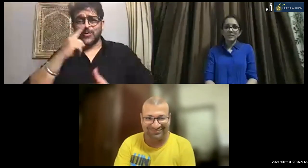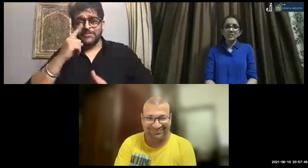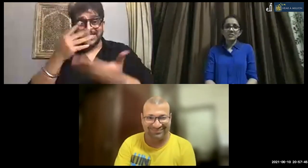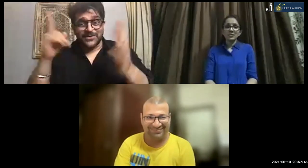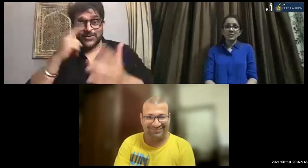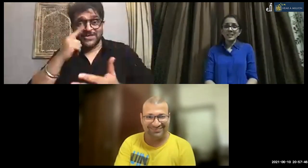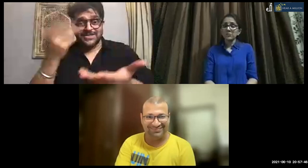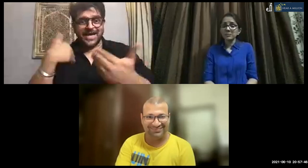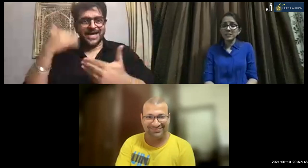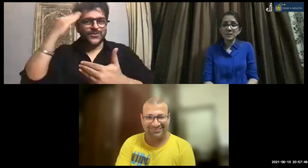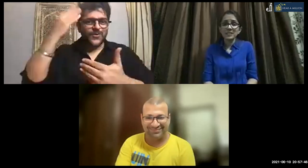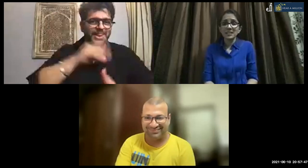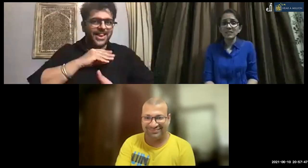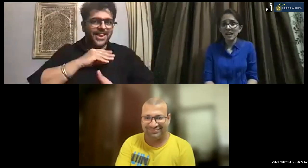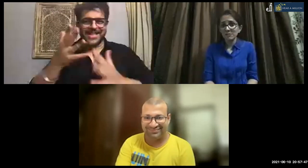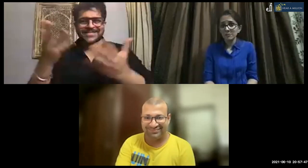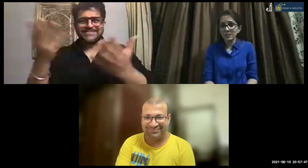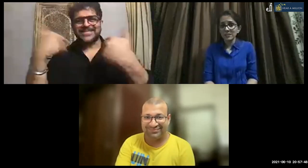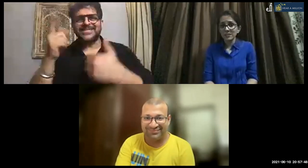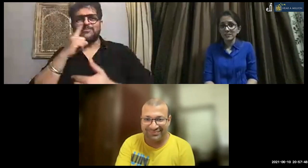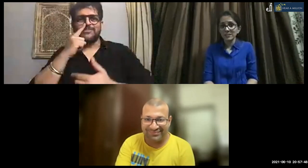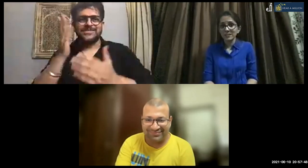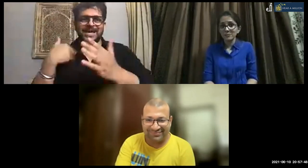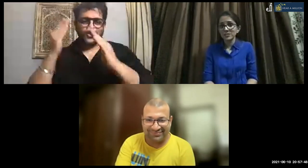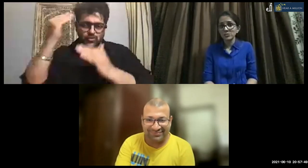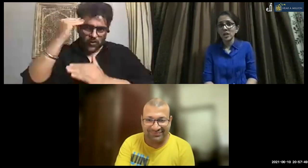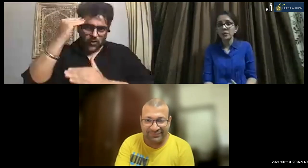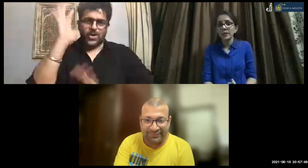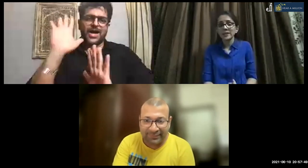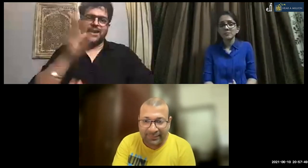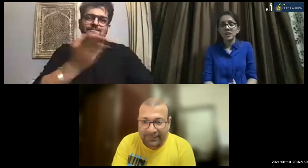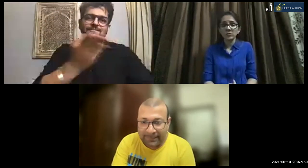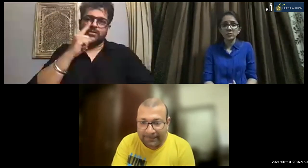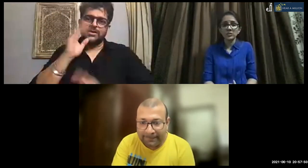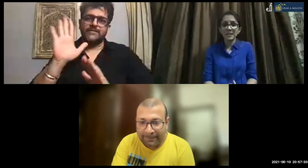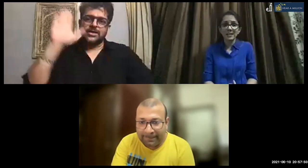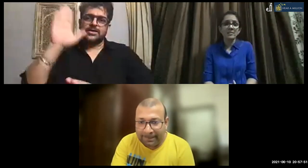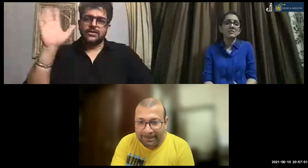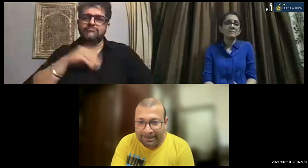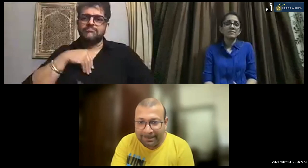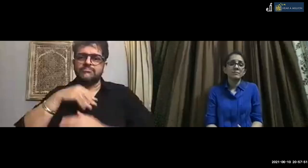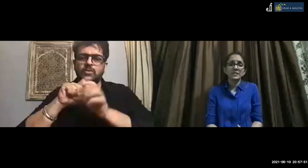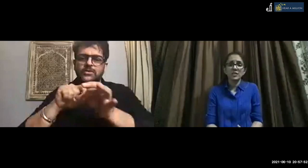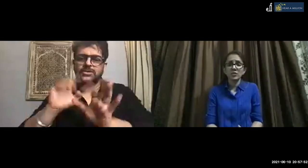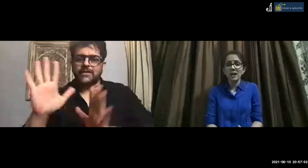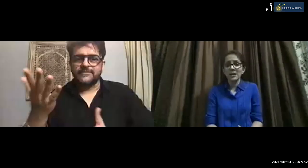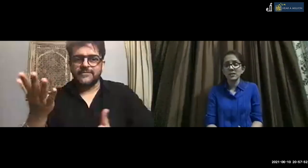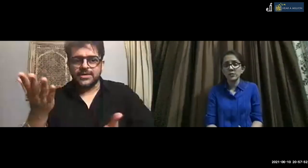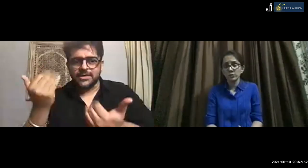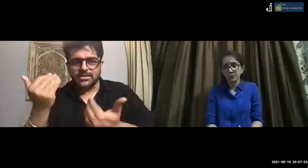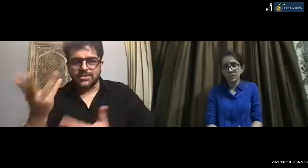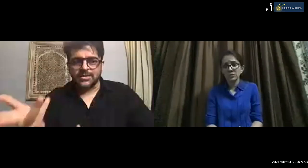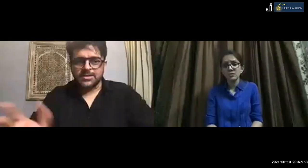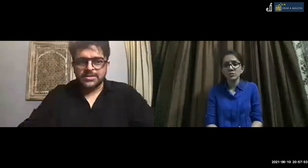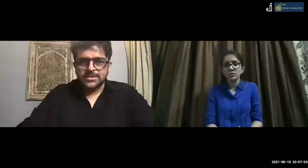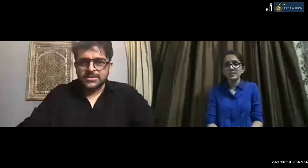Next question. Any women, please? Can we have women? Please don't shy away. I know you are there. Please raise your hand.